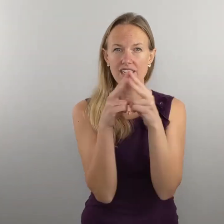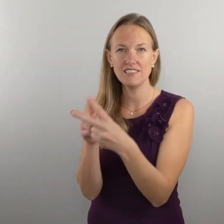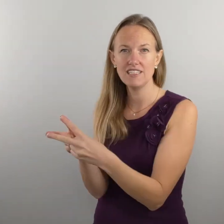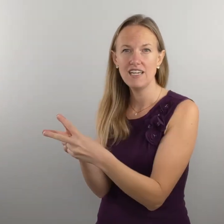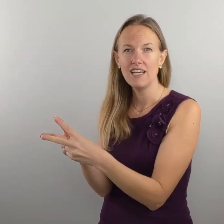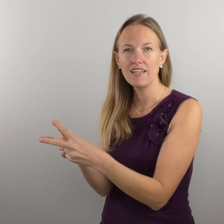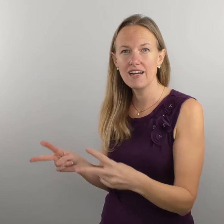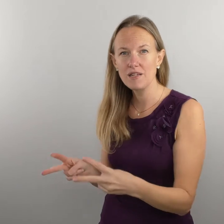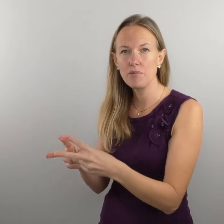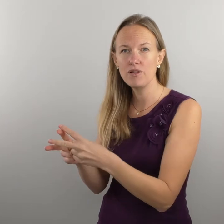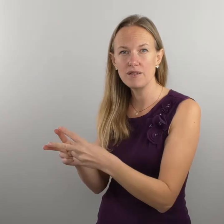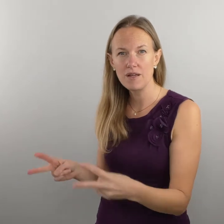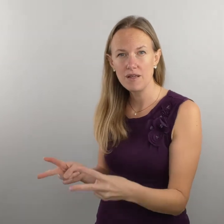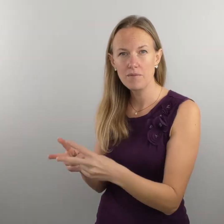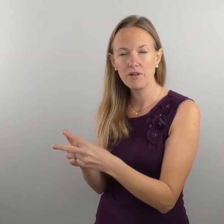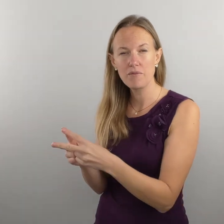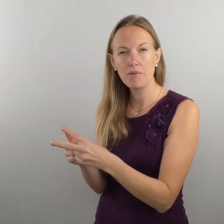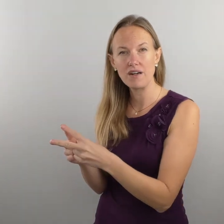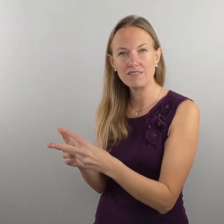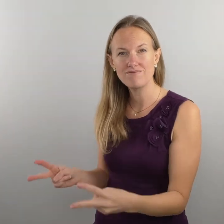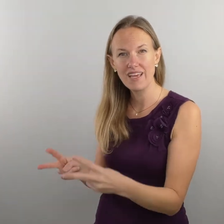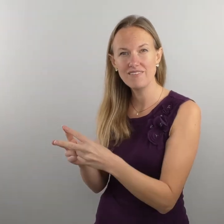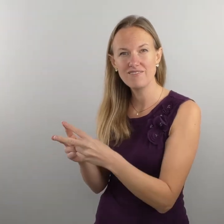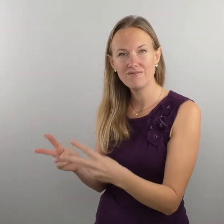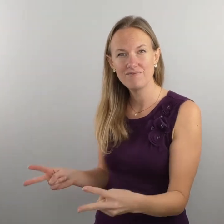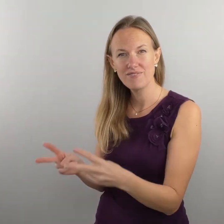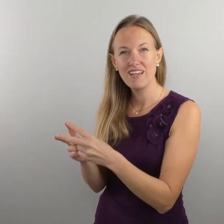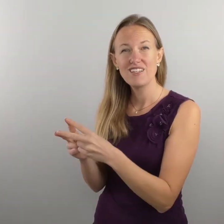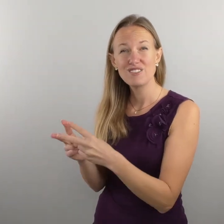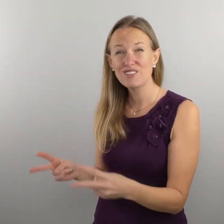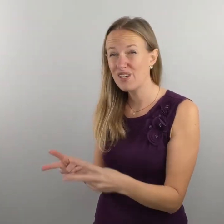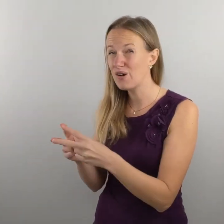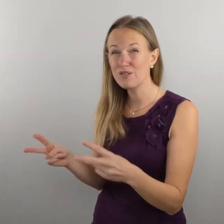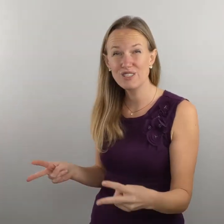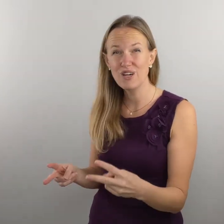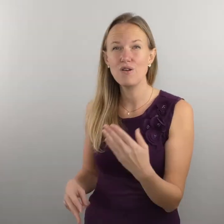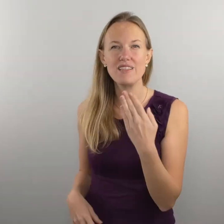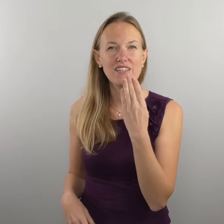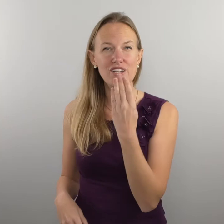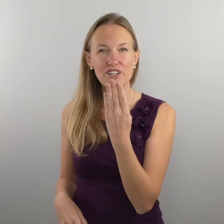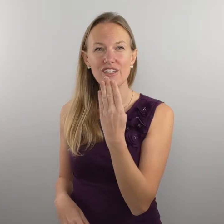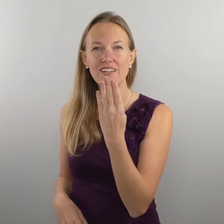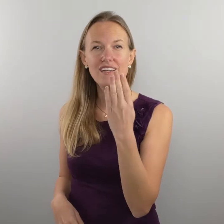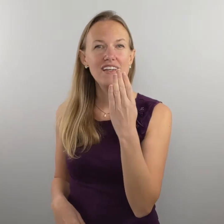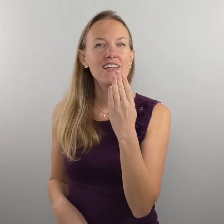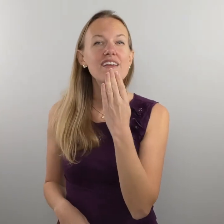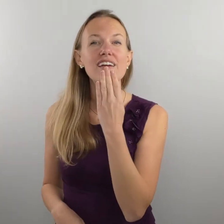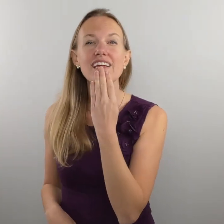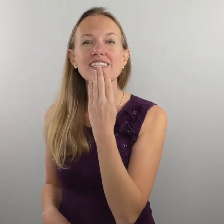hands, and you kind of pull them apart. Okay? So, so, and then good. Your hand here,